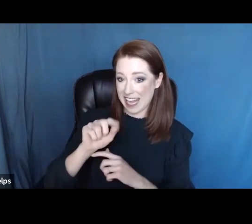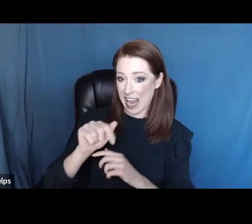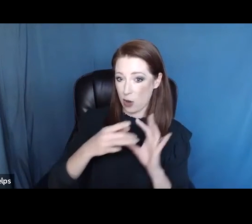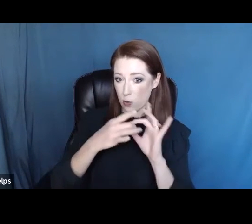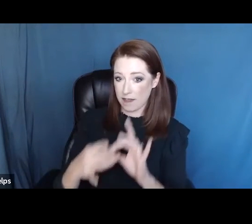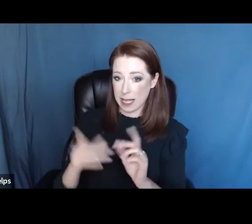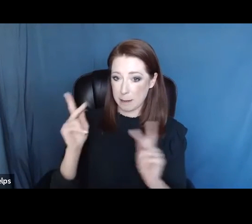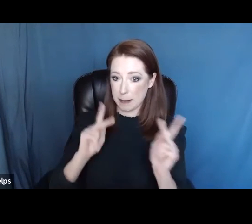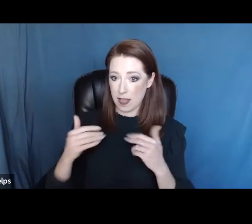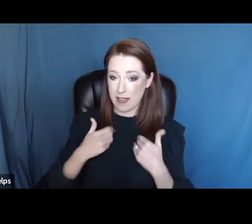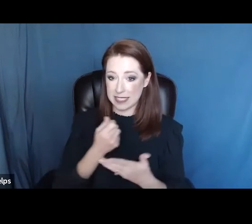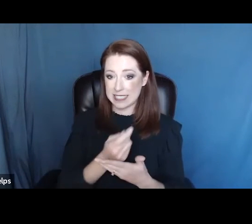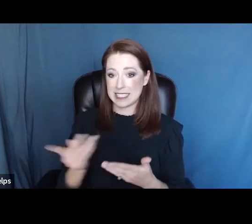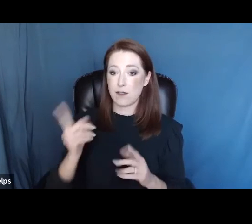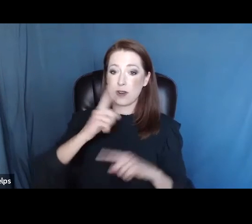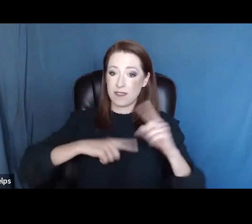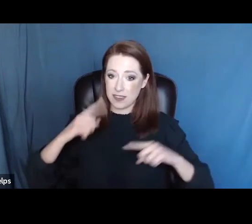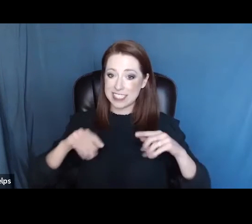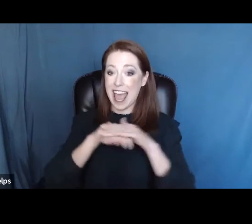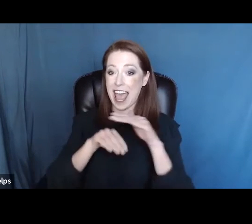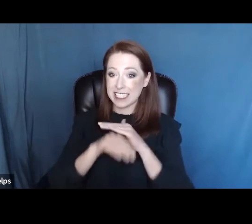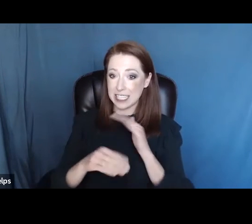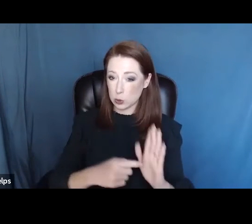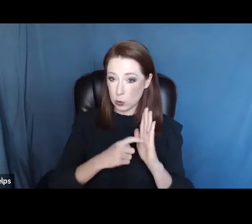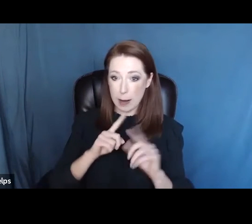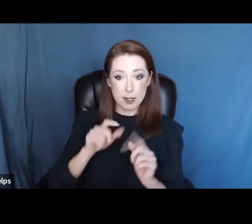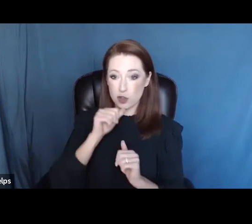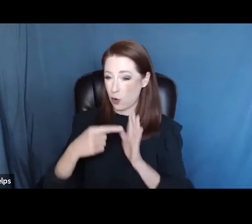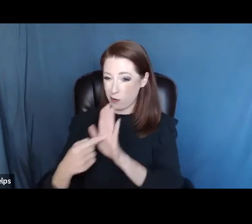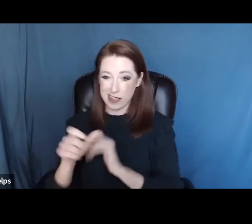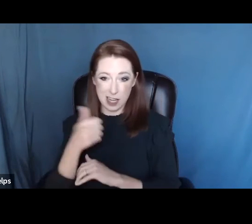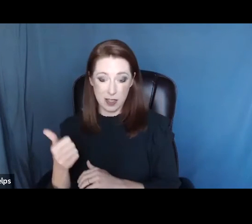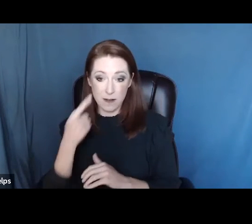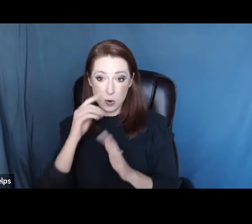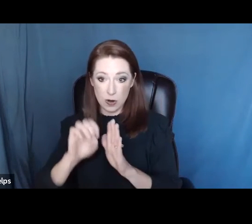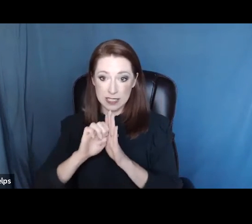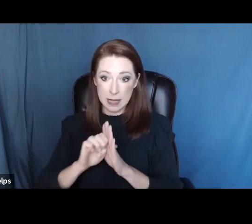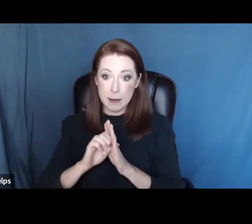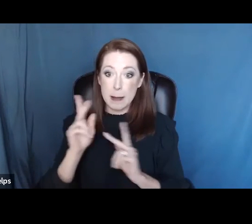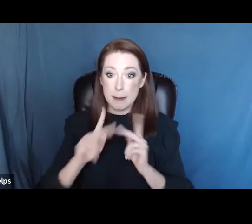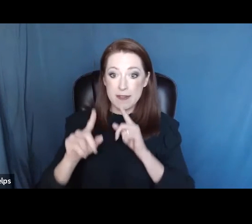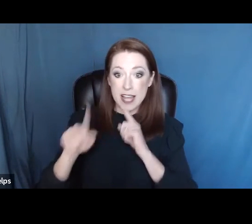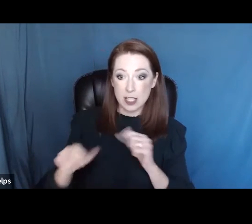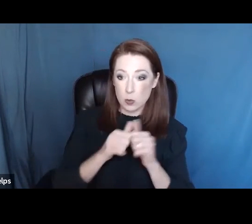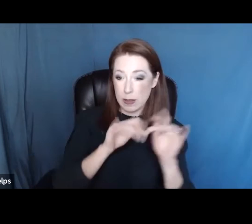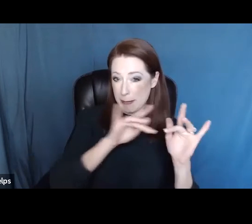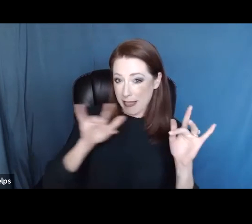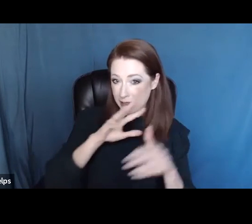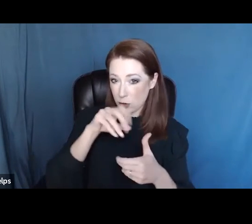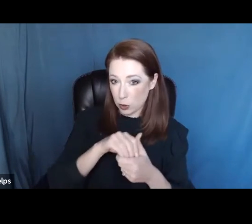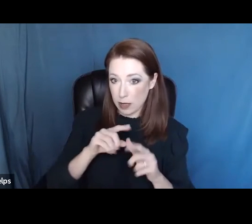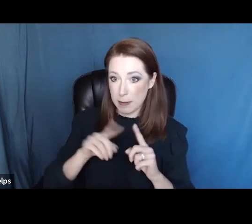several specific access requirements, but do not reflect others. For example, answers by people with blank were included, but people whose